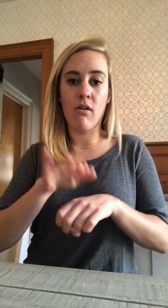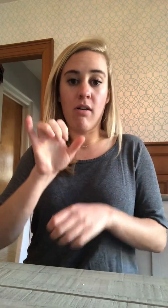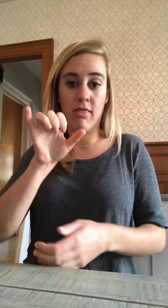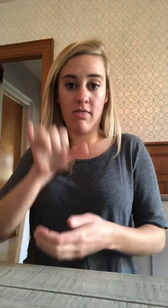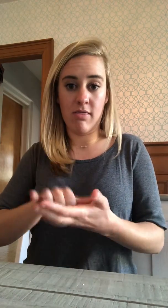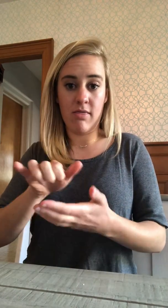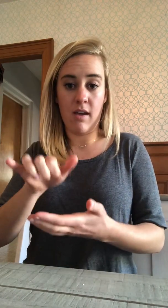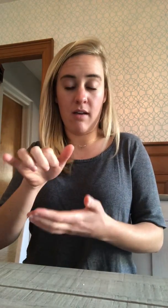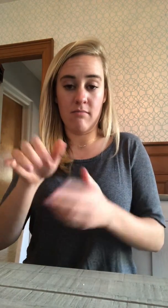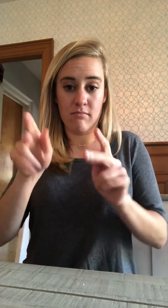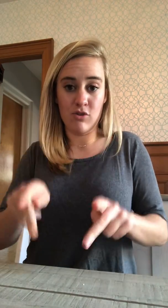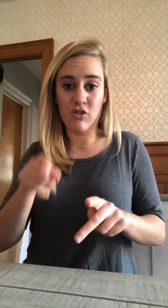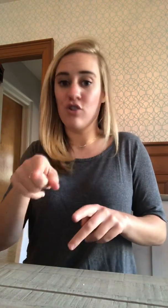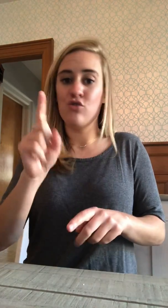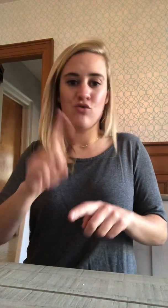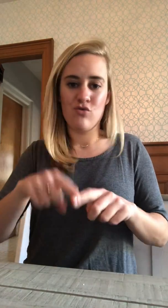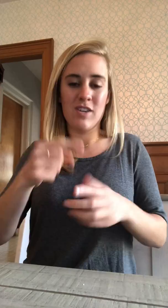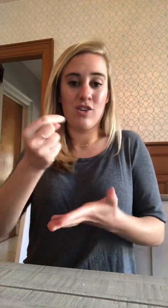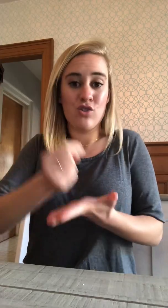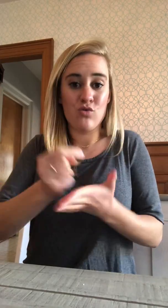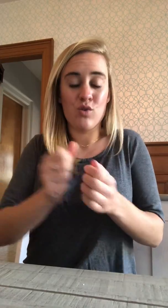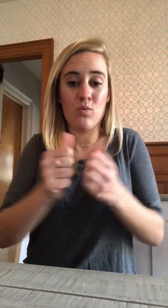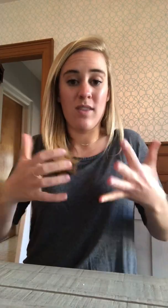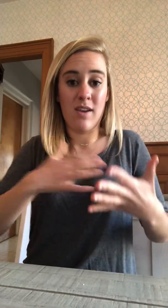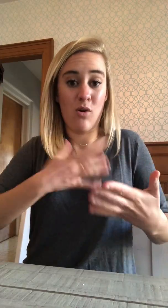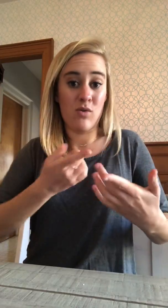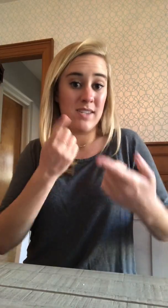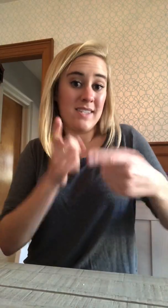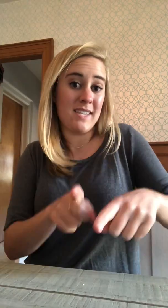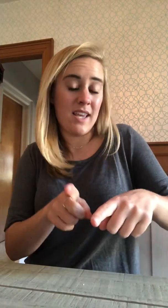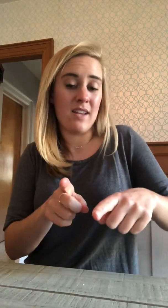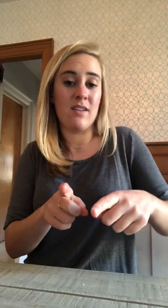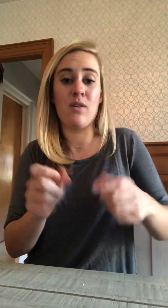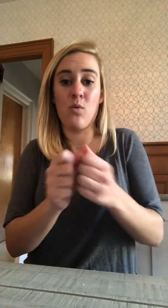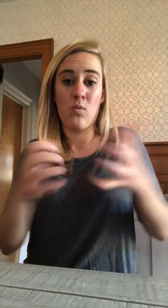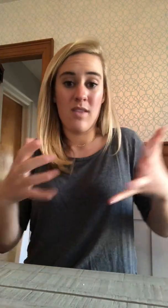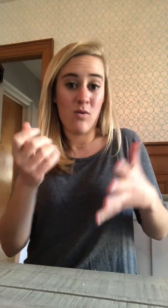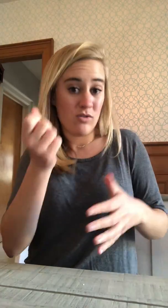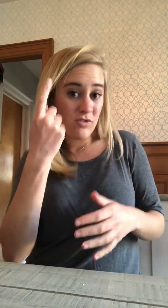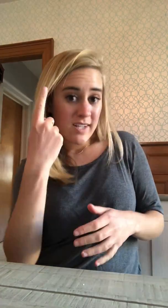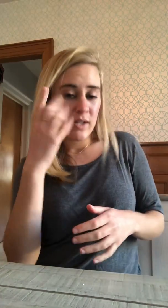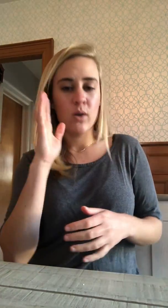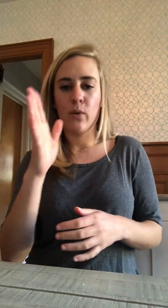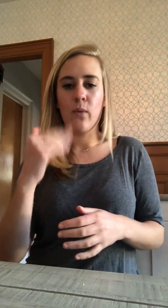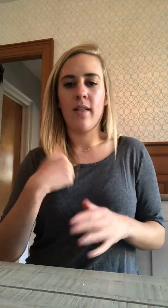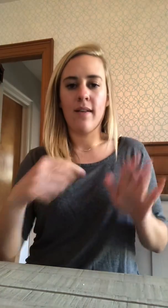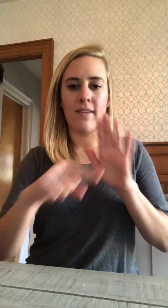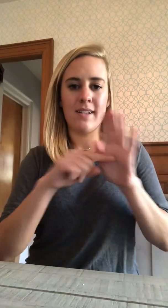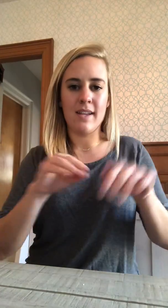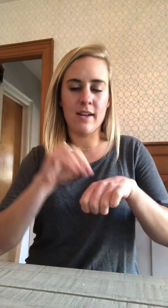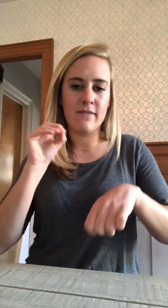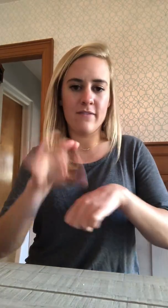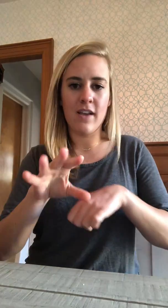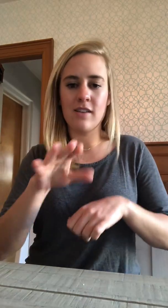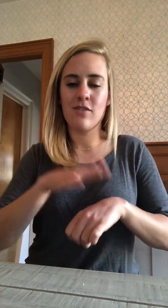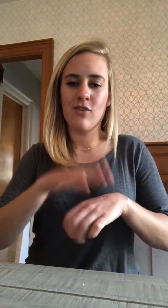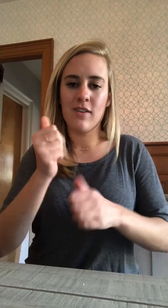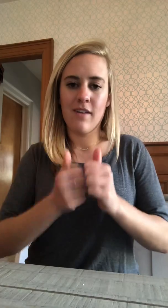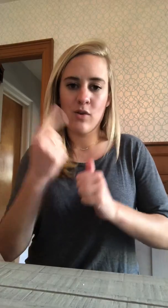without consent or without understanding, because that's going to have a negative effect on everybody involved, including you. So you cannot negotiate these